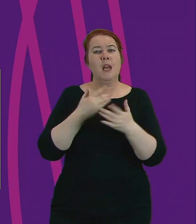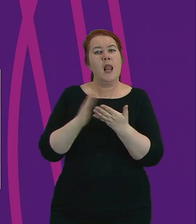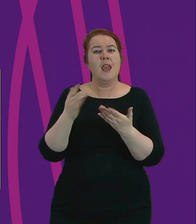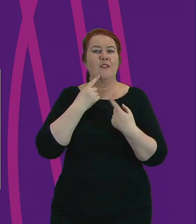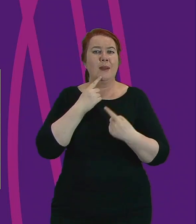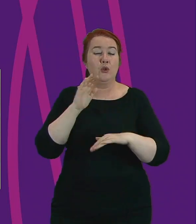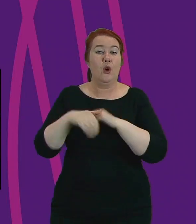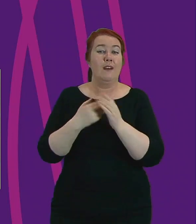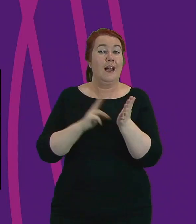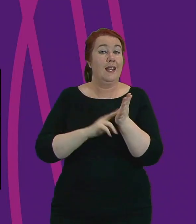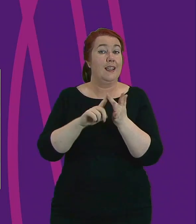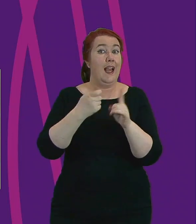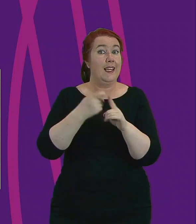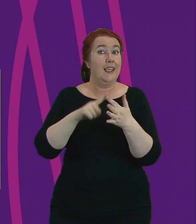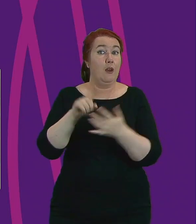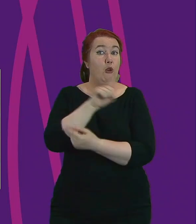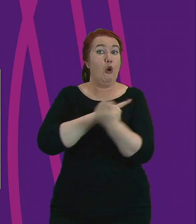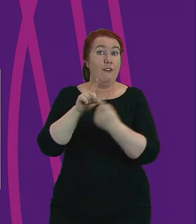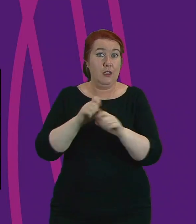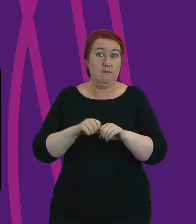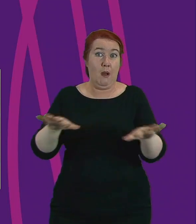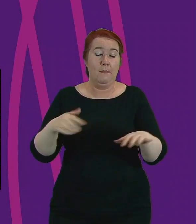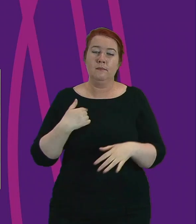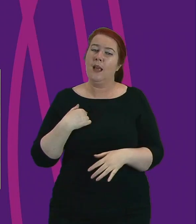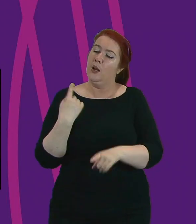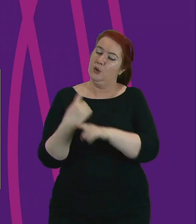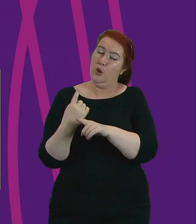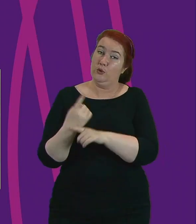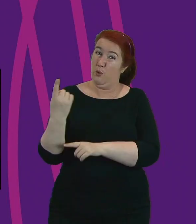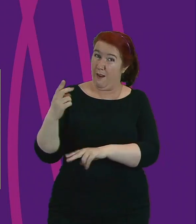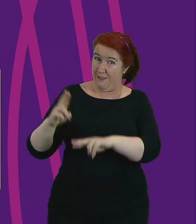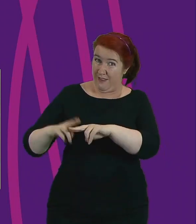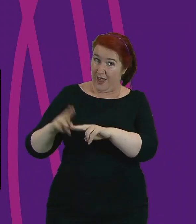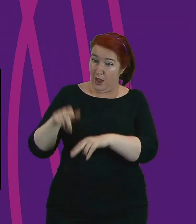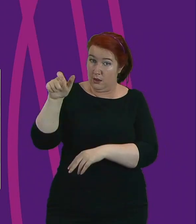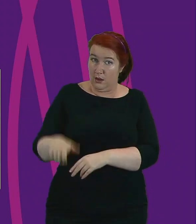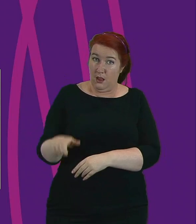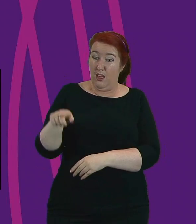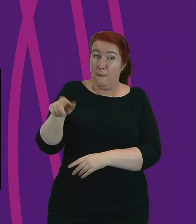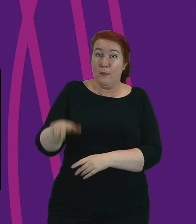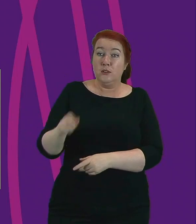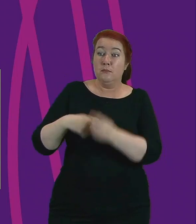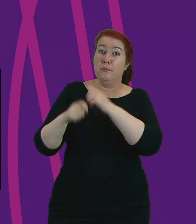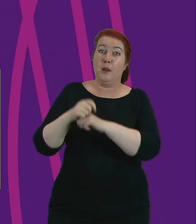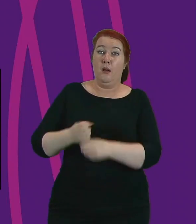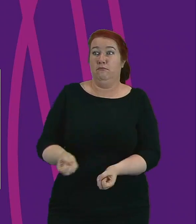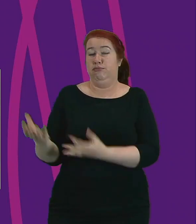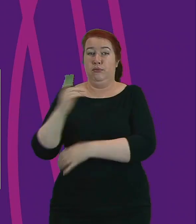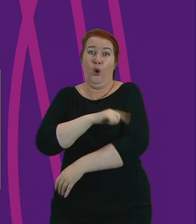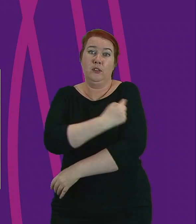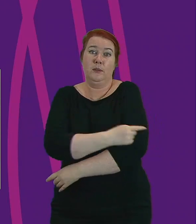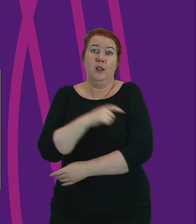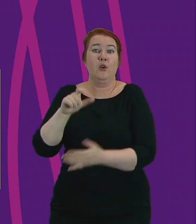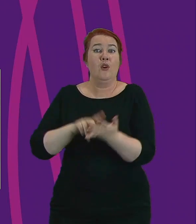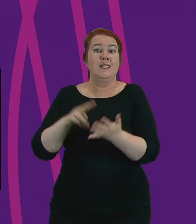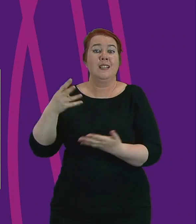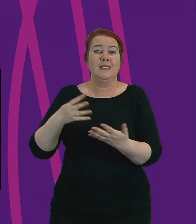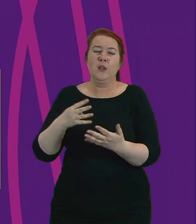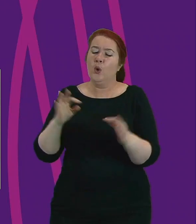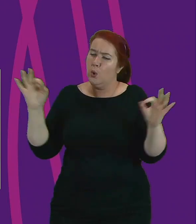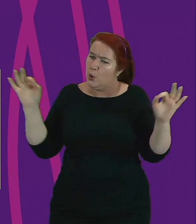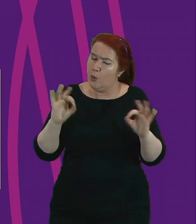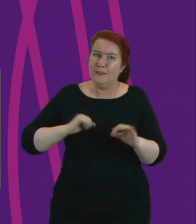conference outbreak. I spoke to a father of one of the delegates who ended up in hospital with COVID. No one from that government has spoken